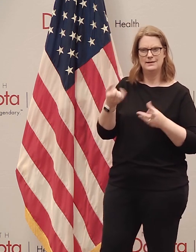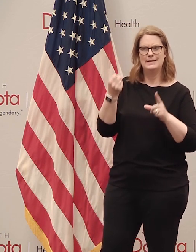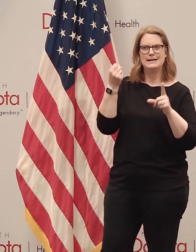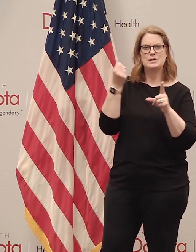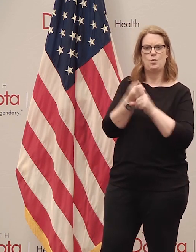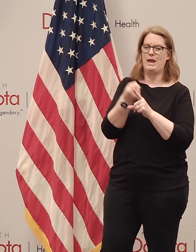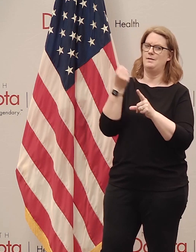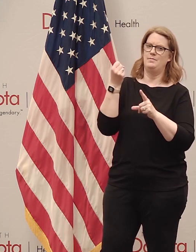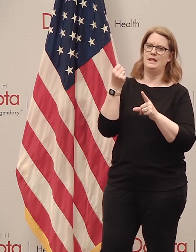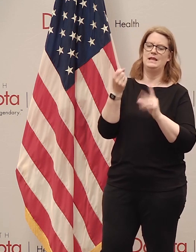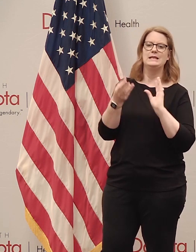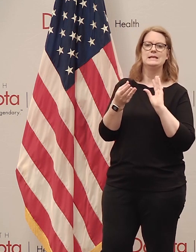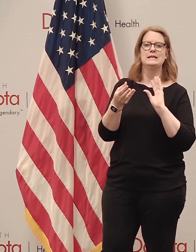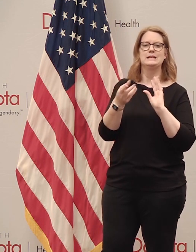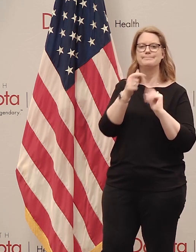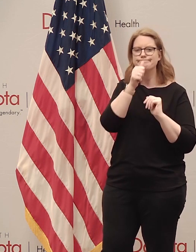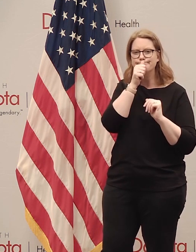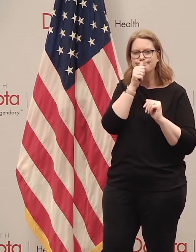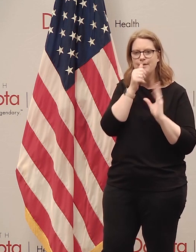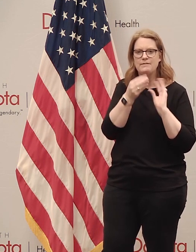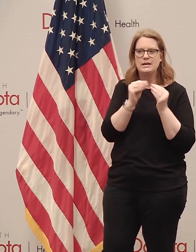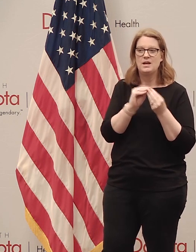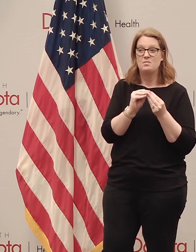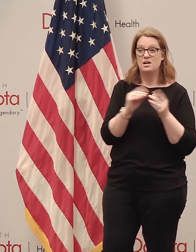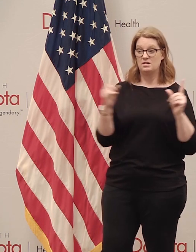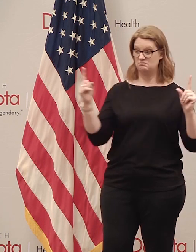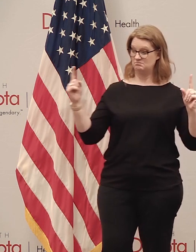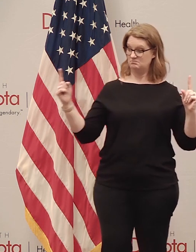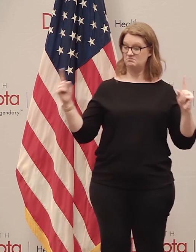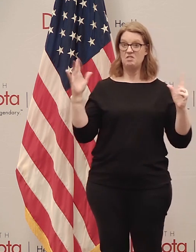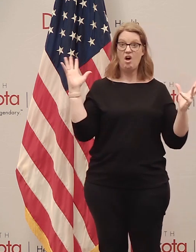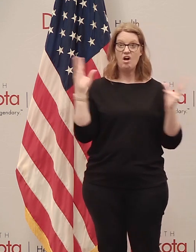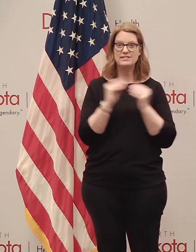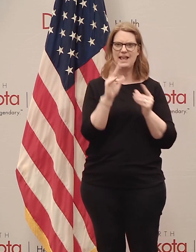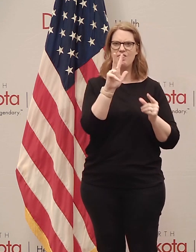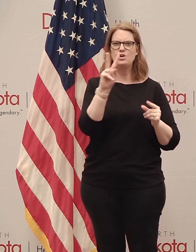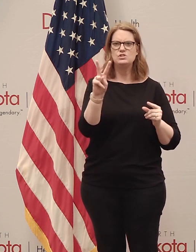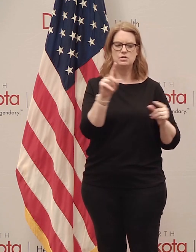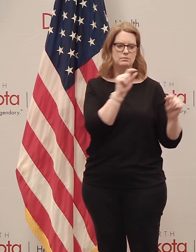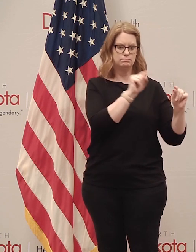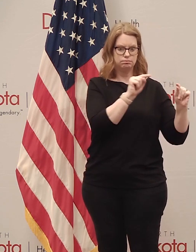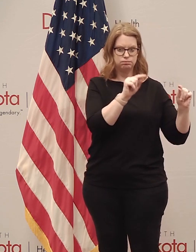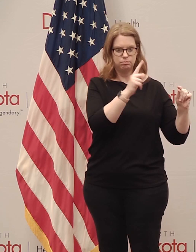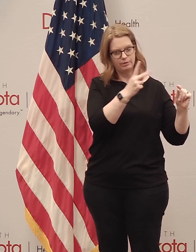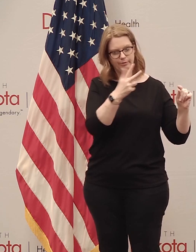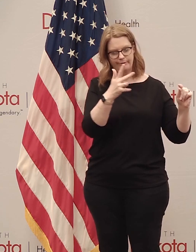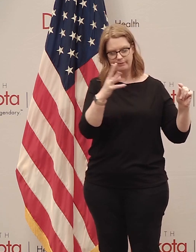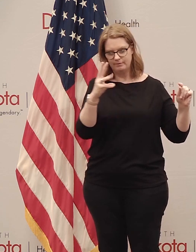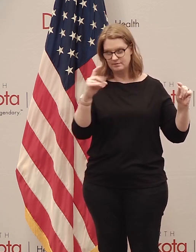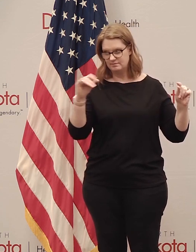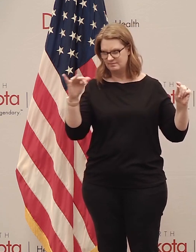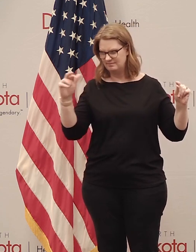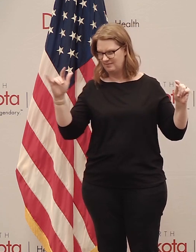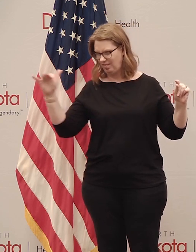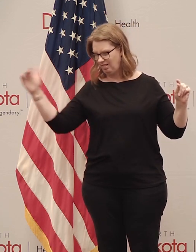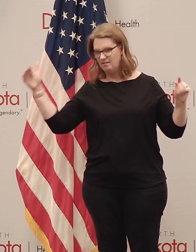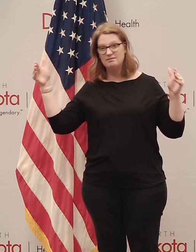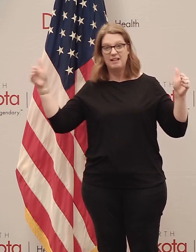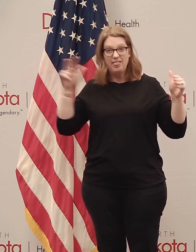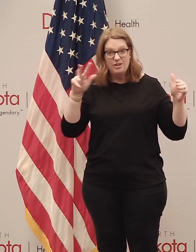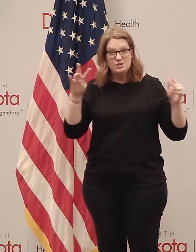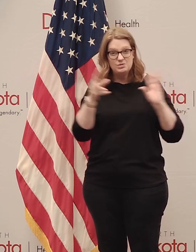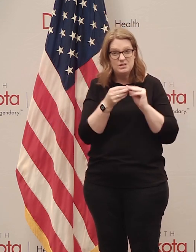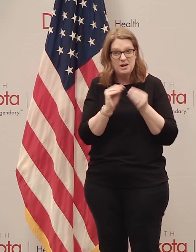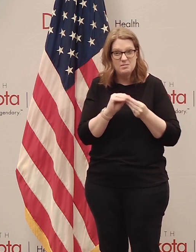randomly assigned anonymous 32-digit number. So again, if you got to look into